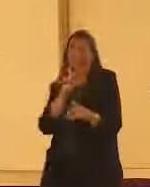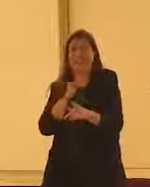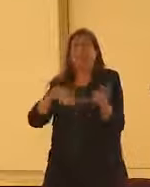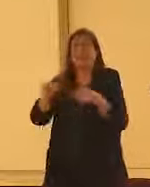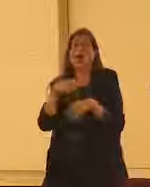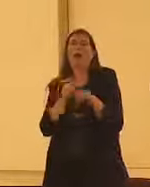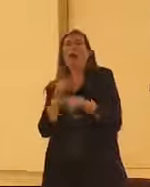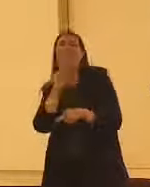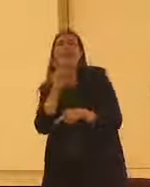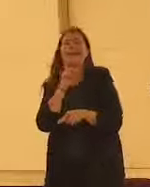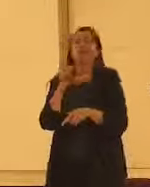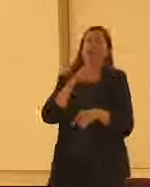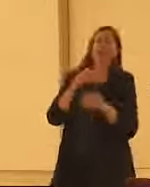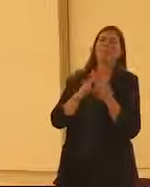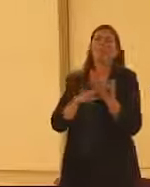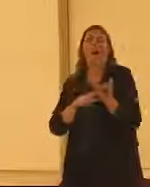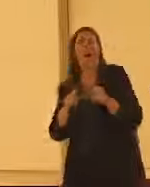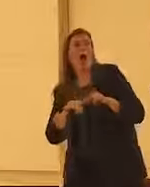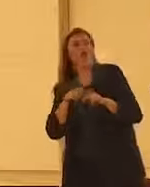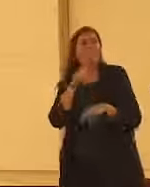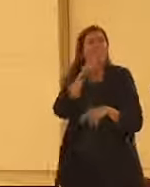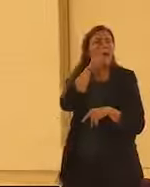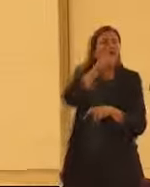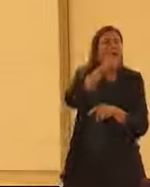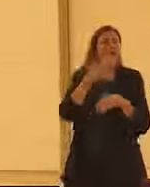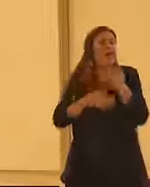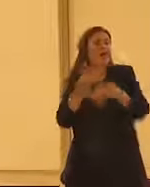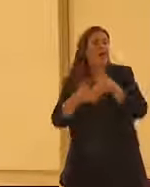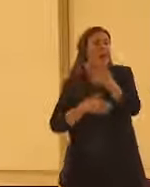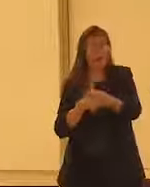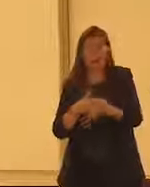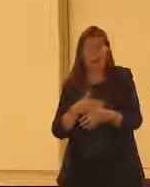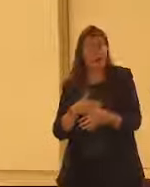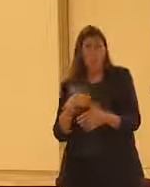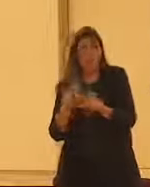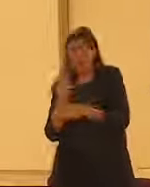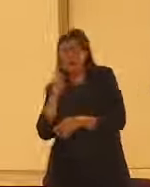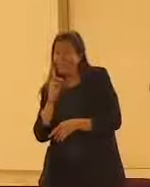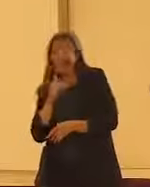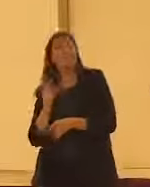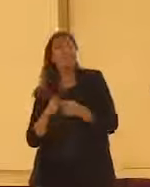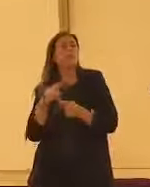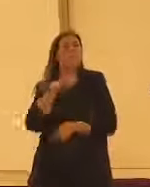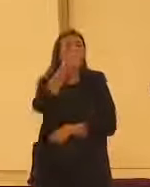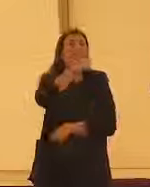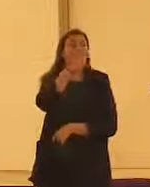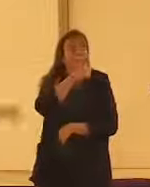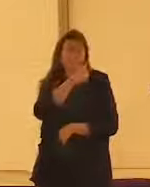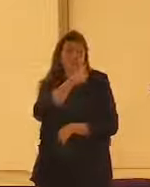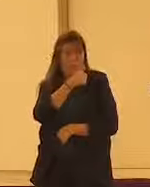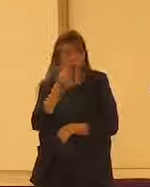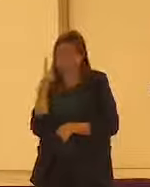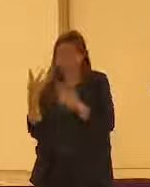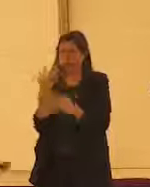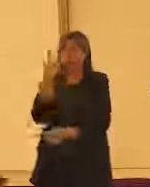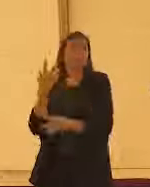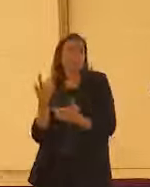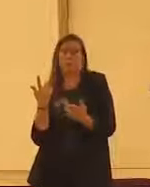patients. It's a lot harder with deaf patients. I like to think I'm a good doctor. But the last